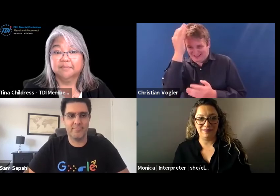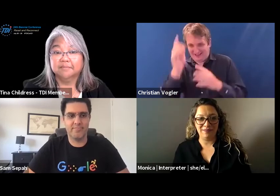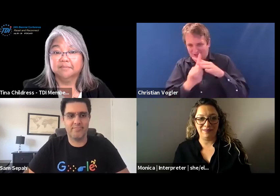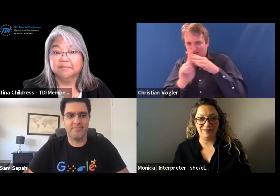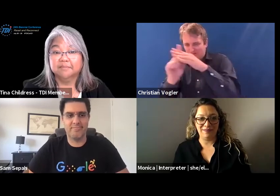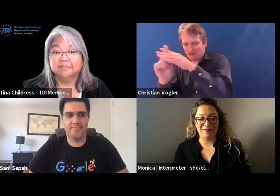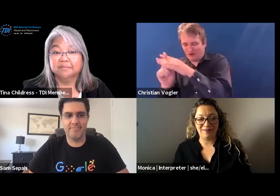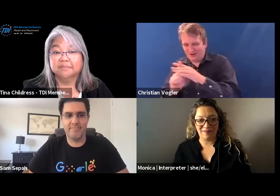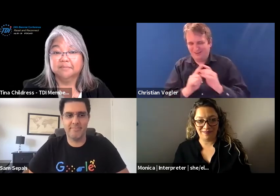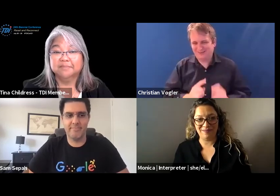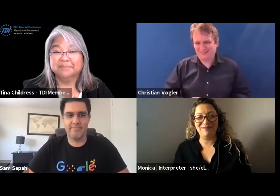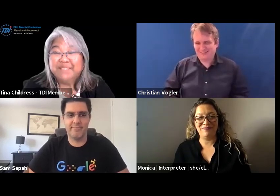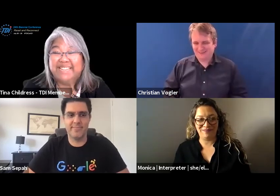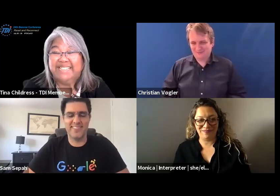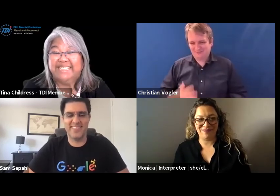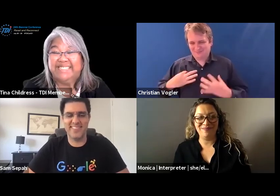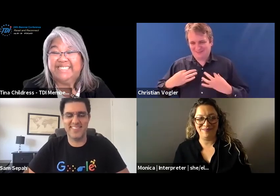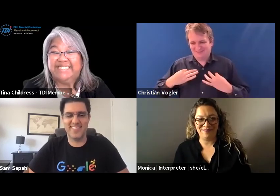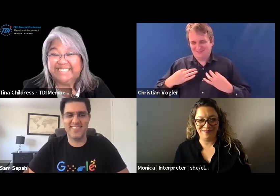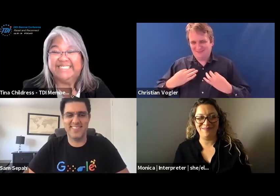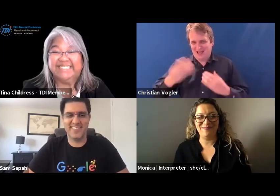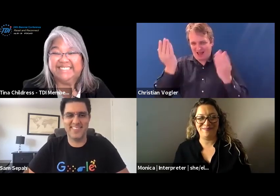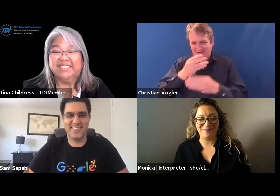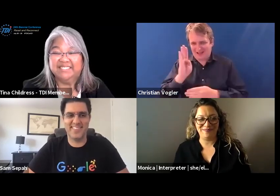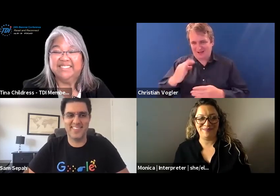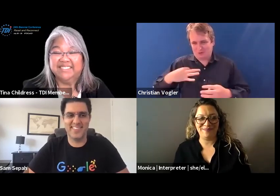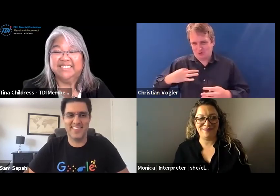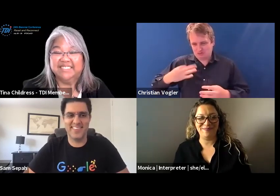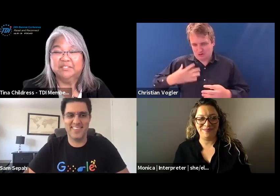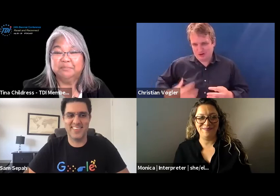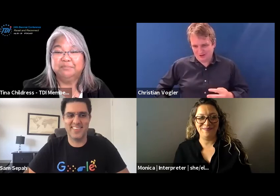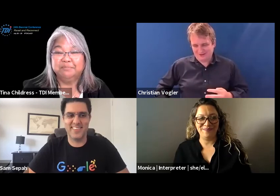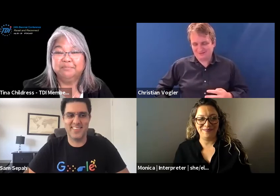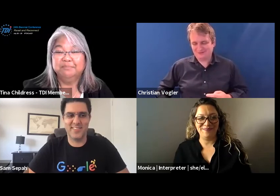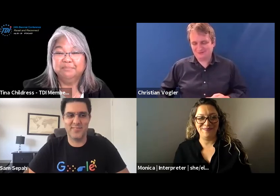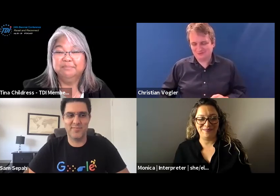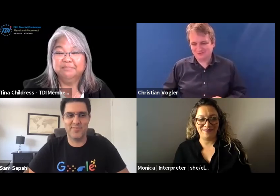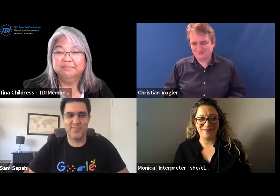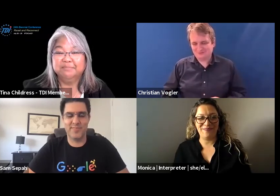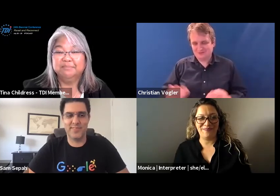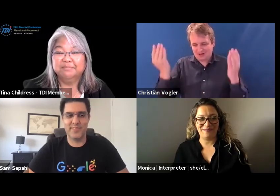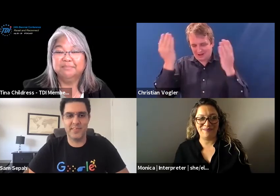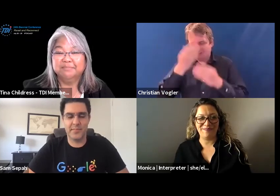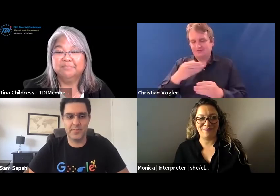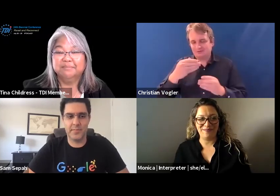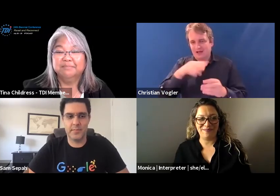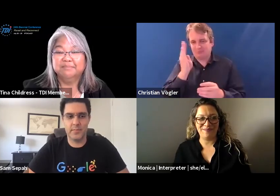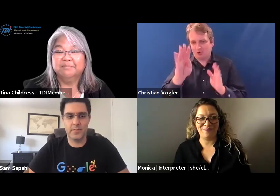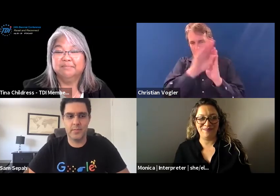with some white in there that are starting to pop up. I have a dark blue button-up shirt on